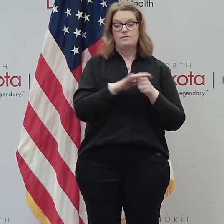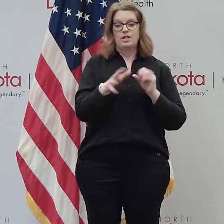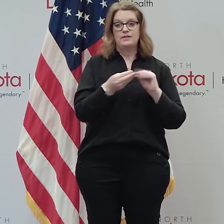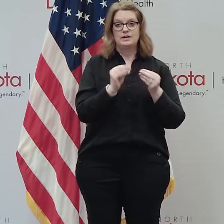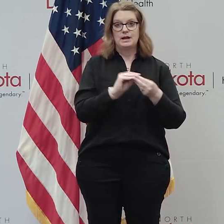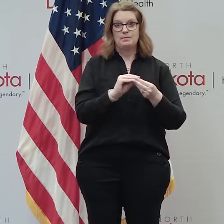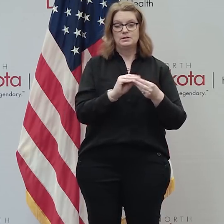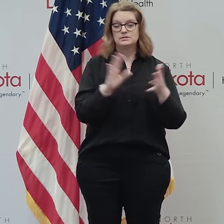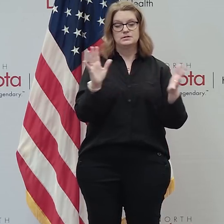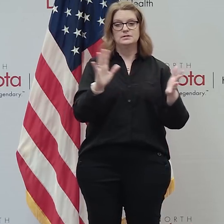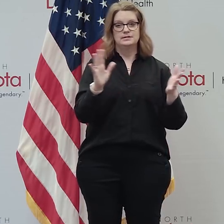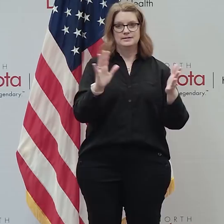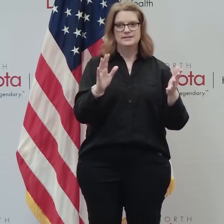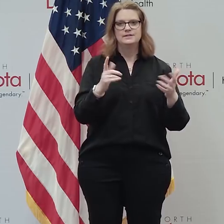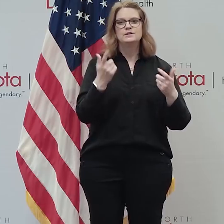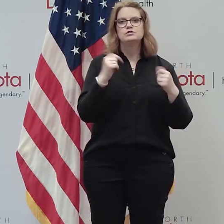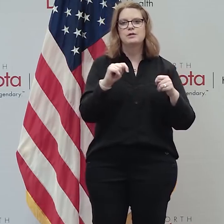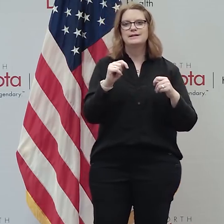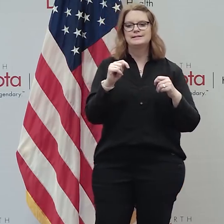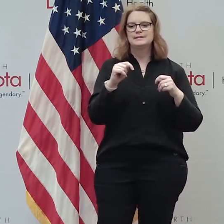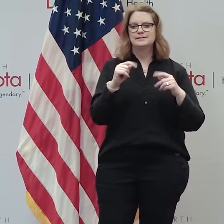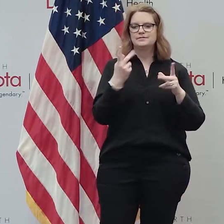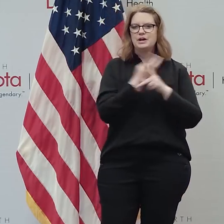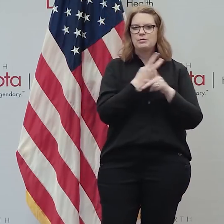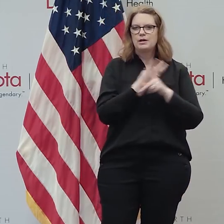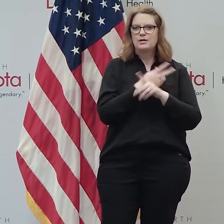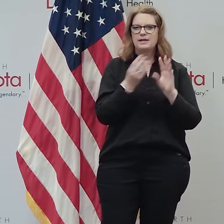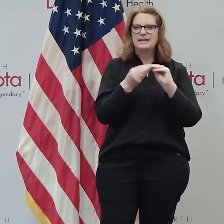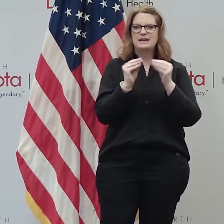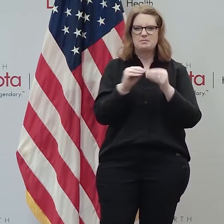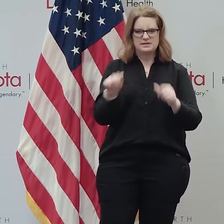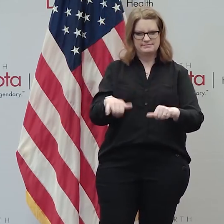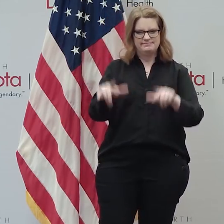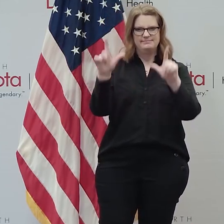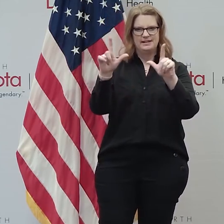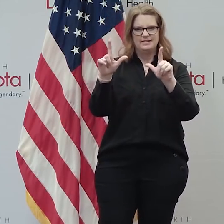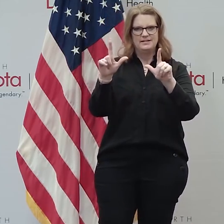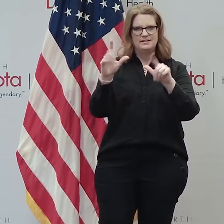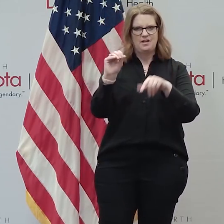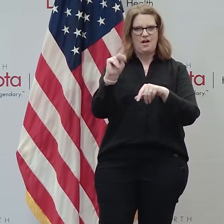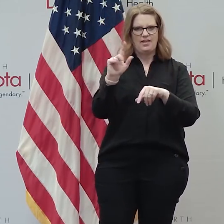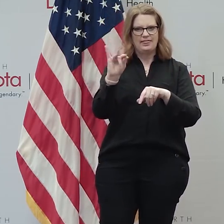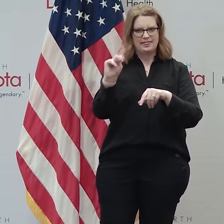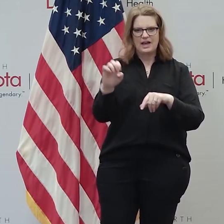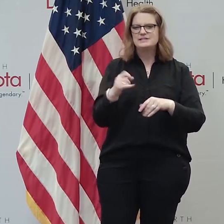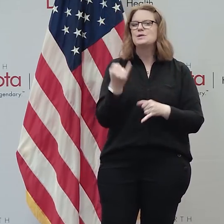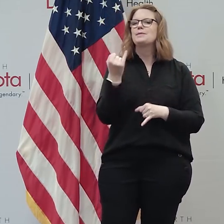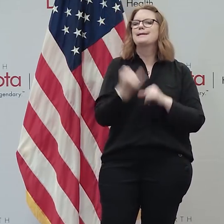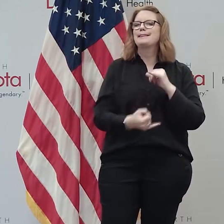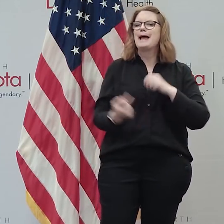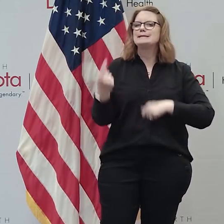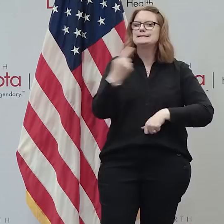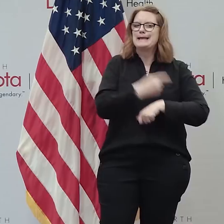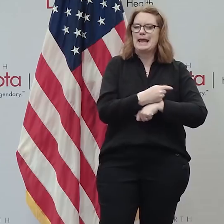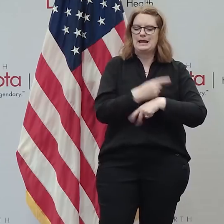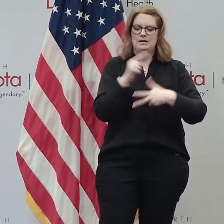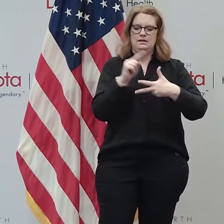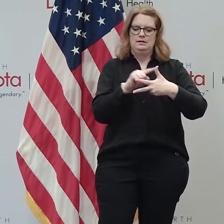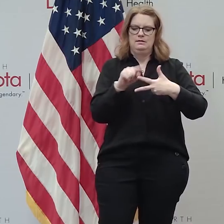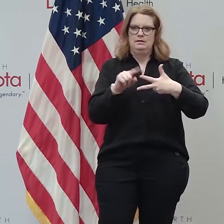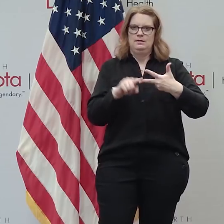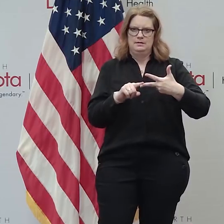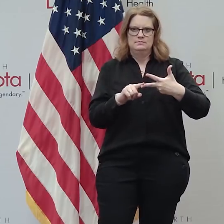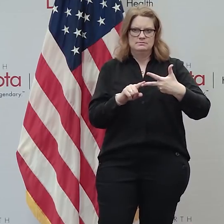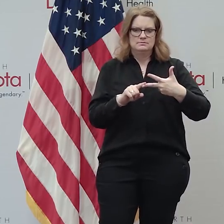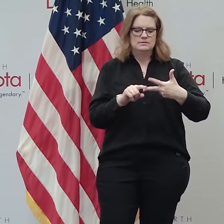we're going to find a way to get these numbers posted online. So this will be the last day that I'm giving the readout of the unemployment